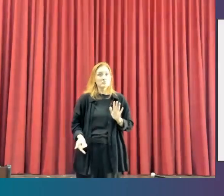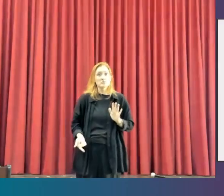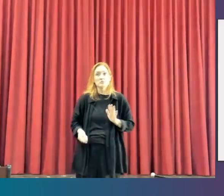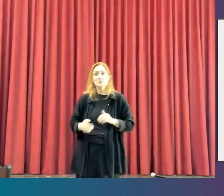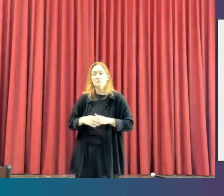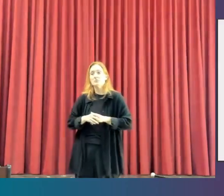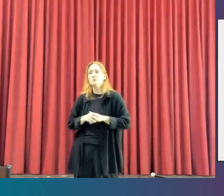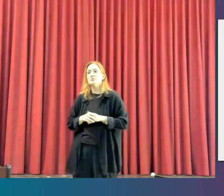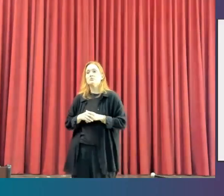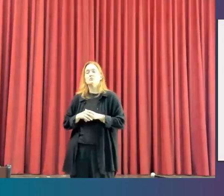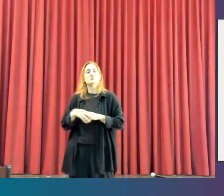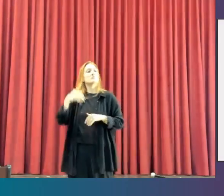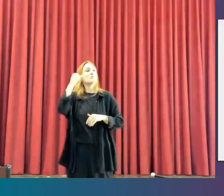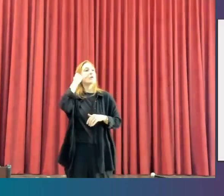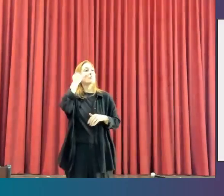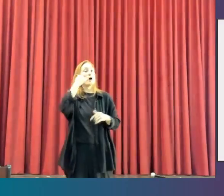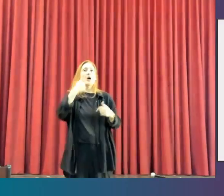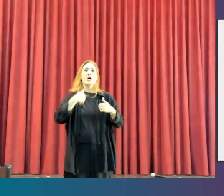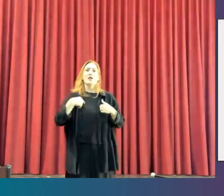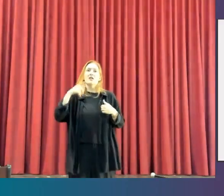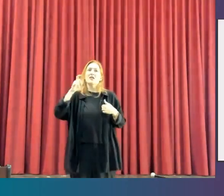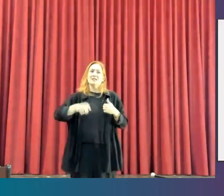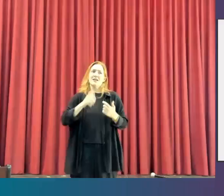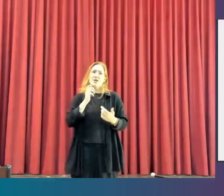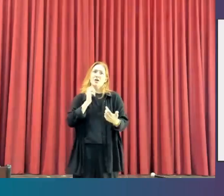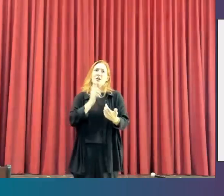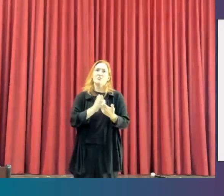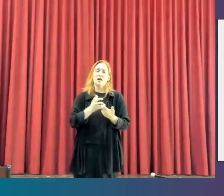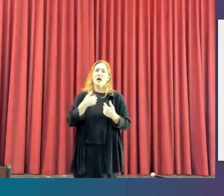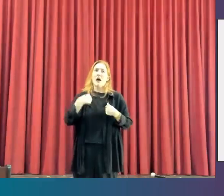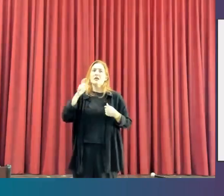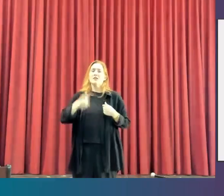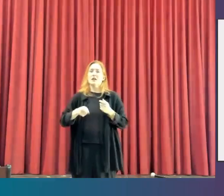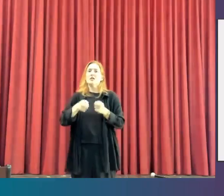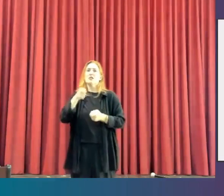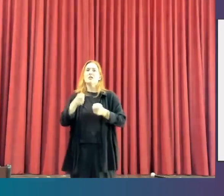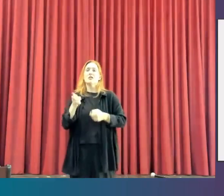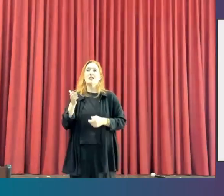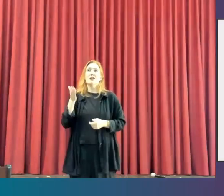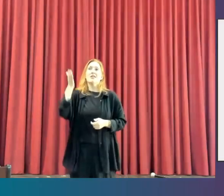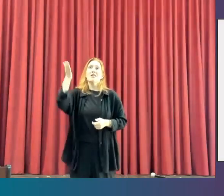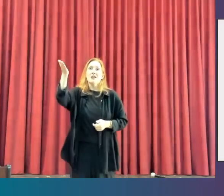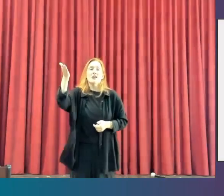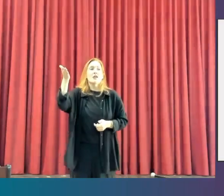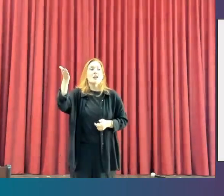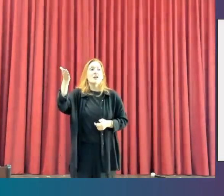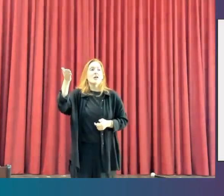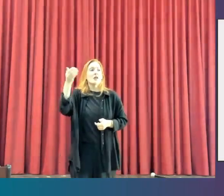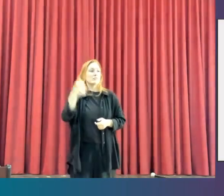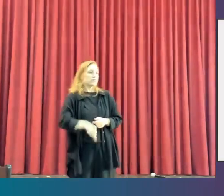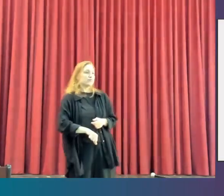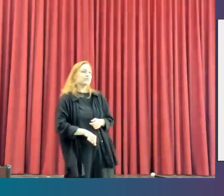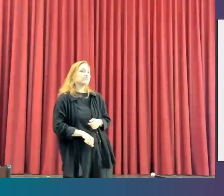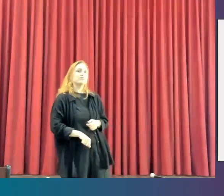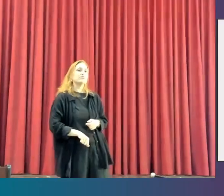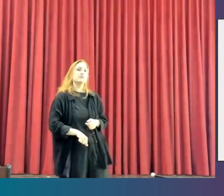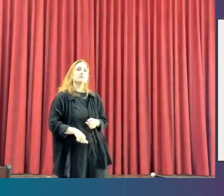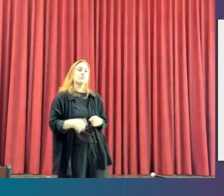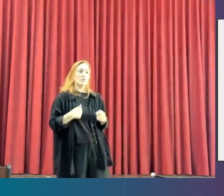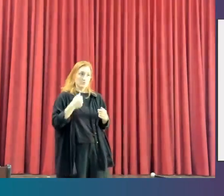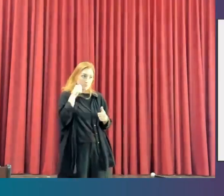denying a reasonable accommodation or modification if a landlord's not considering the correct